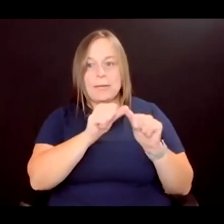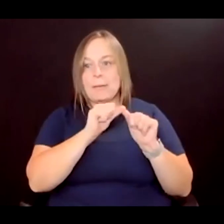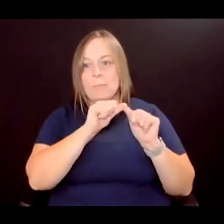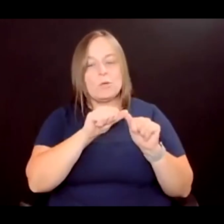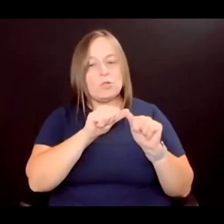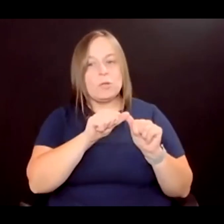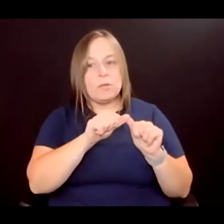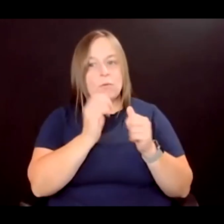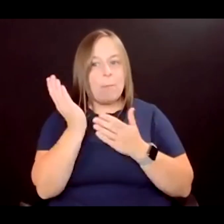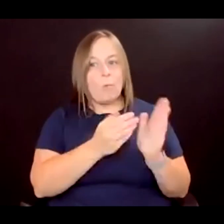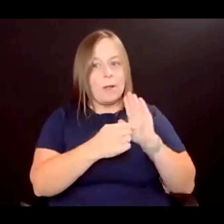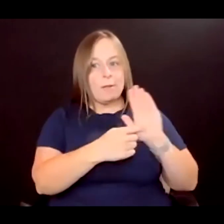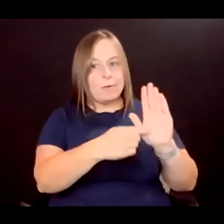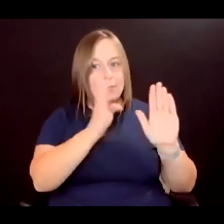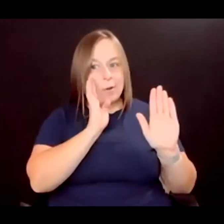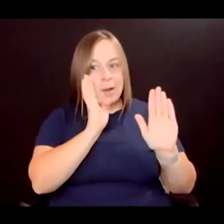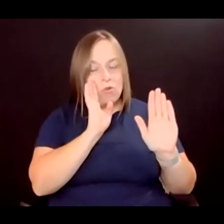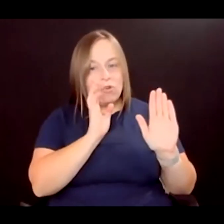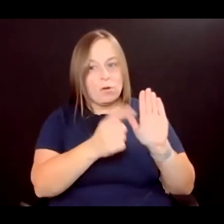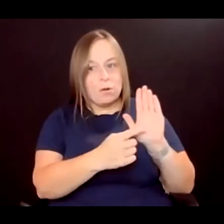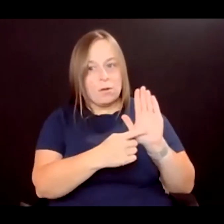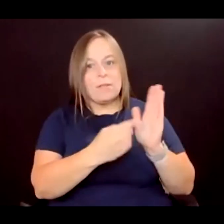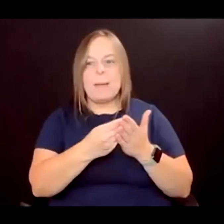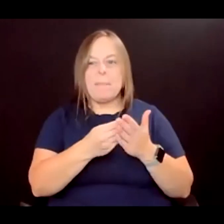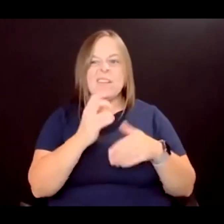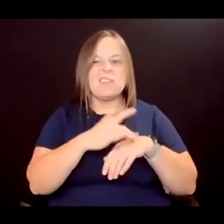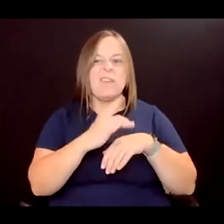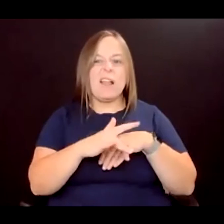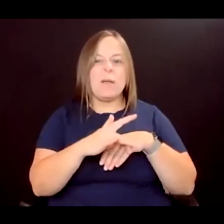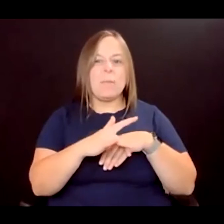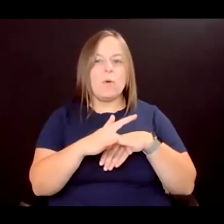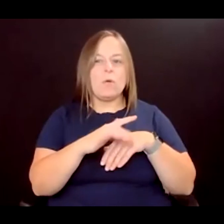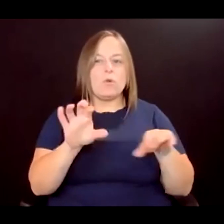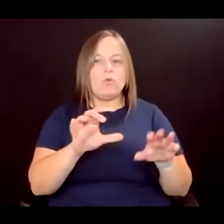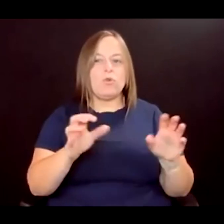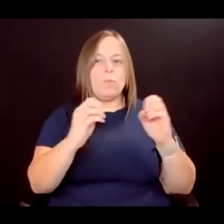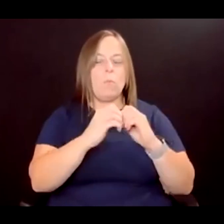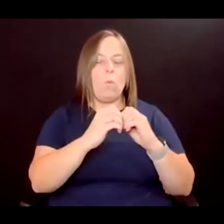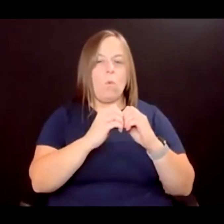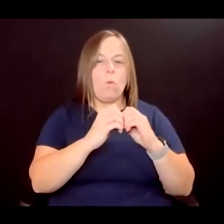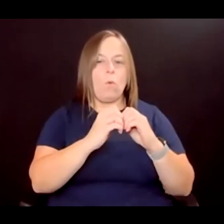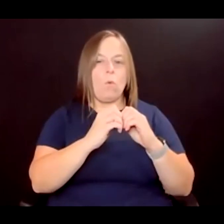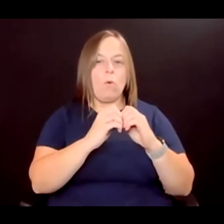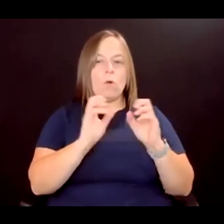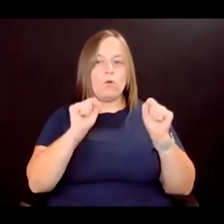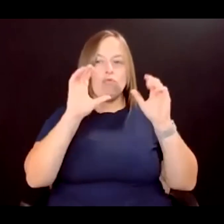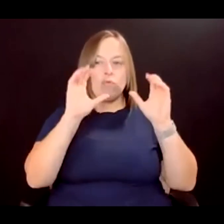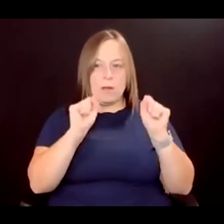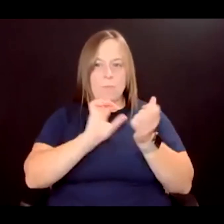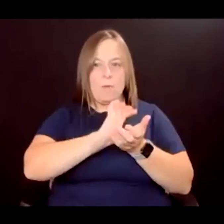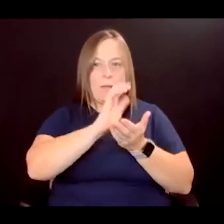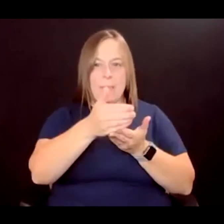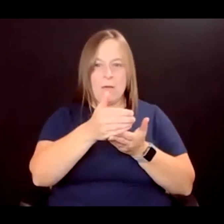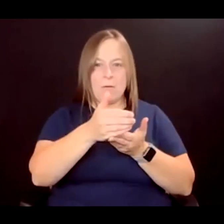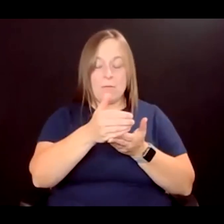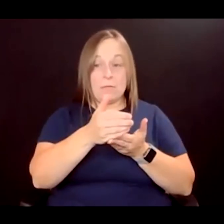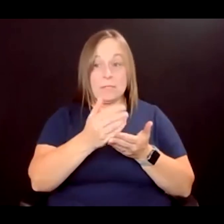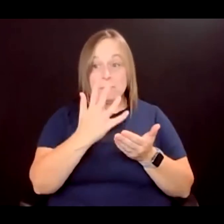plug in for now. I know we could do this all day. I know. Ongoing access in the city of Albany pertains